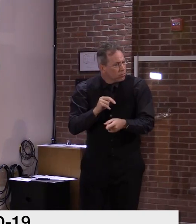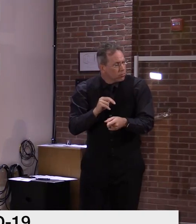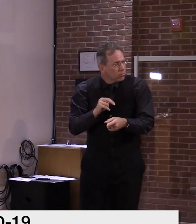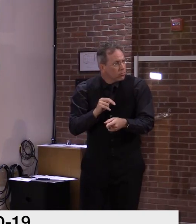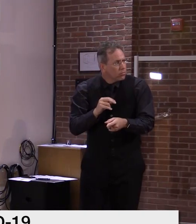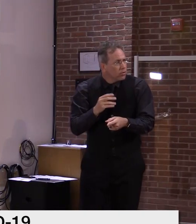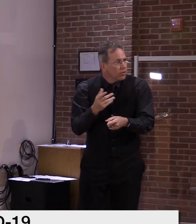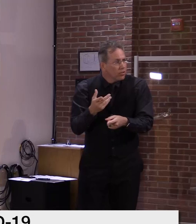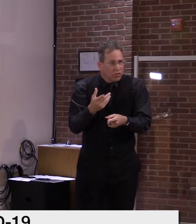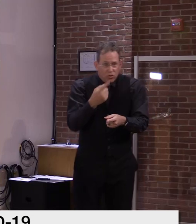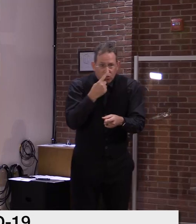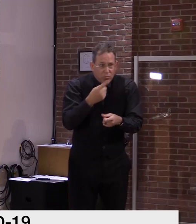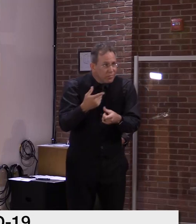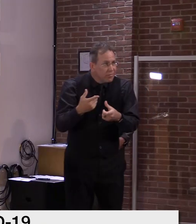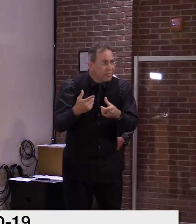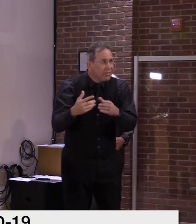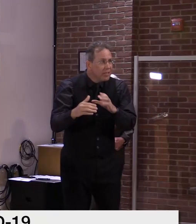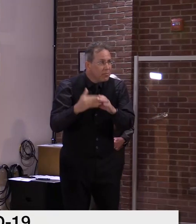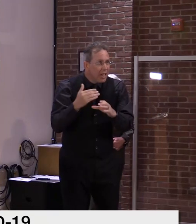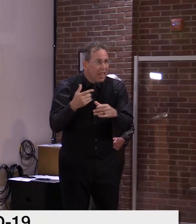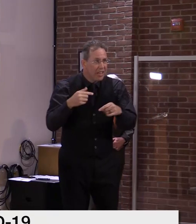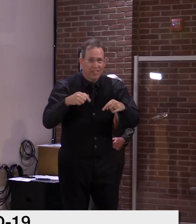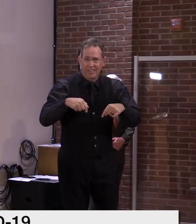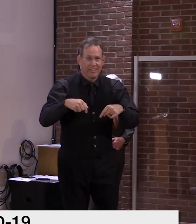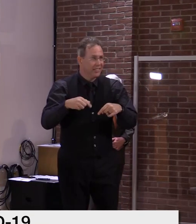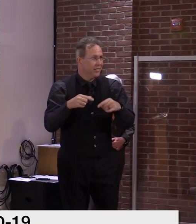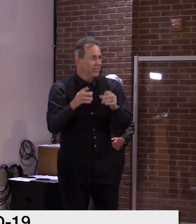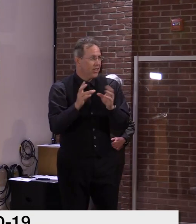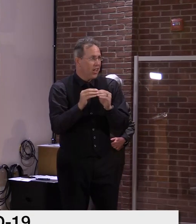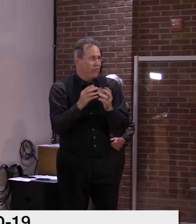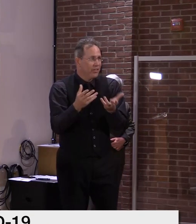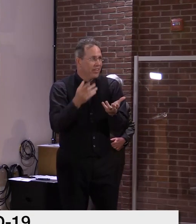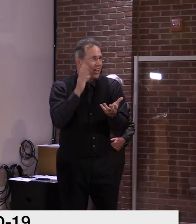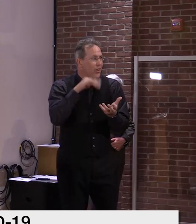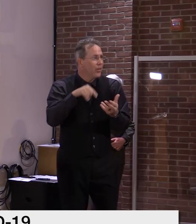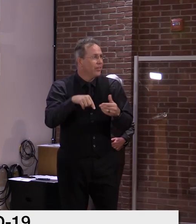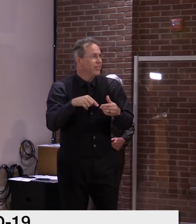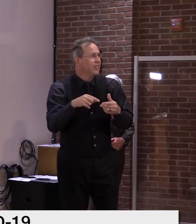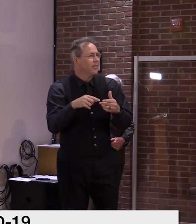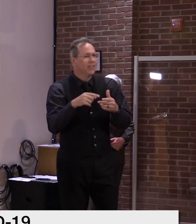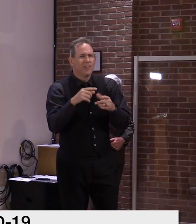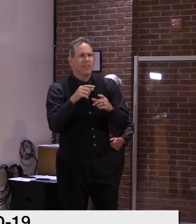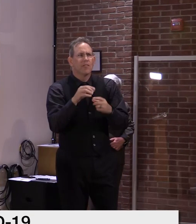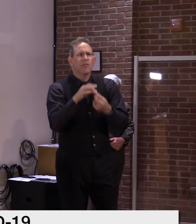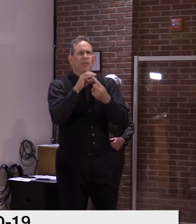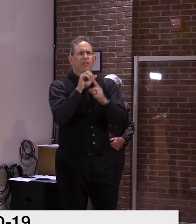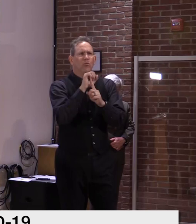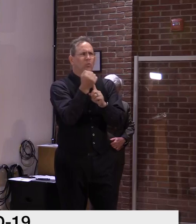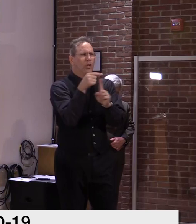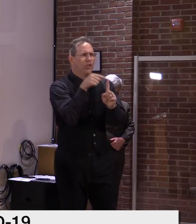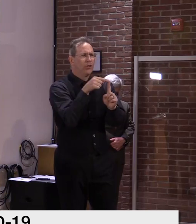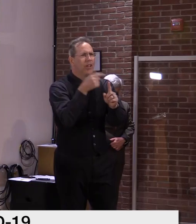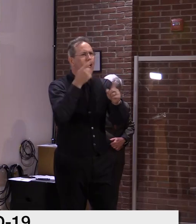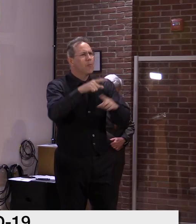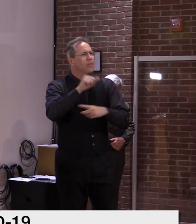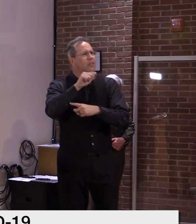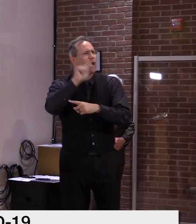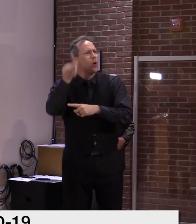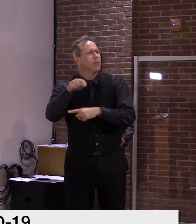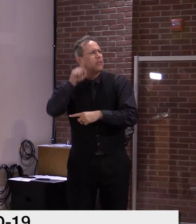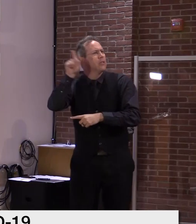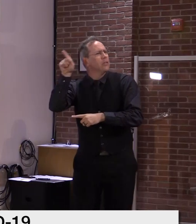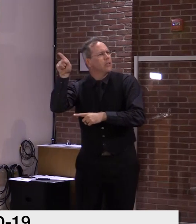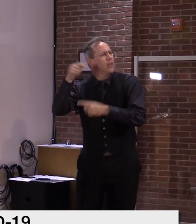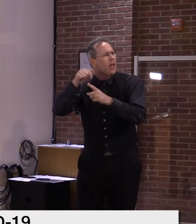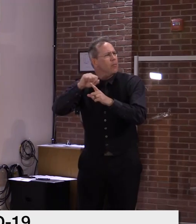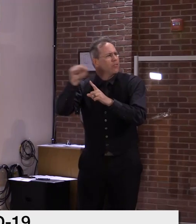is this an isolated incident to the St. Albans barracks? And are these troopers that are derelict in